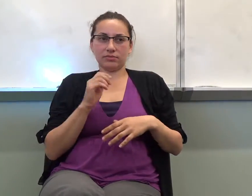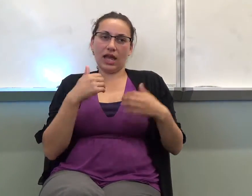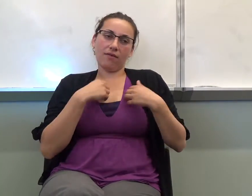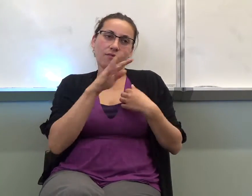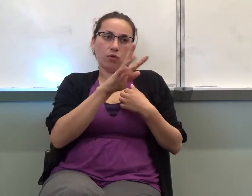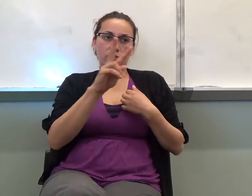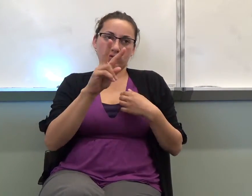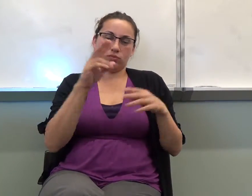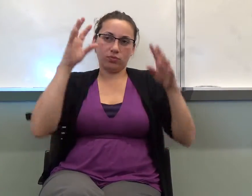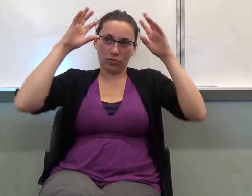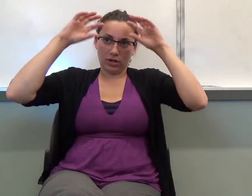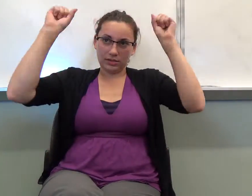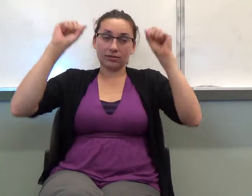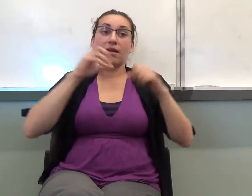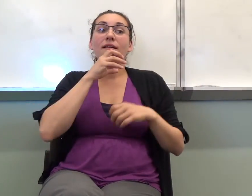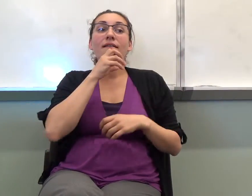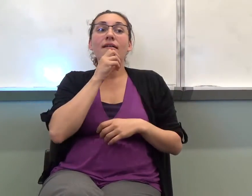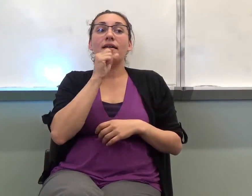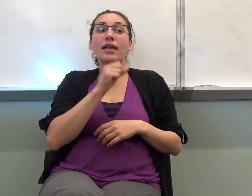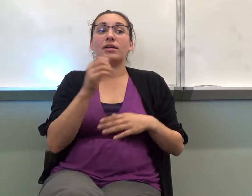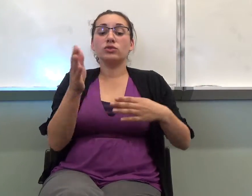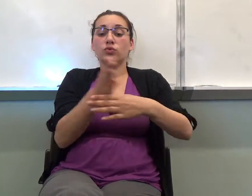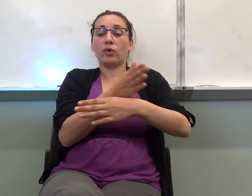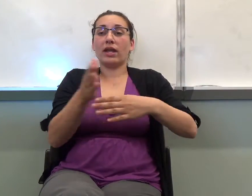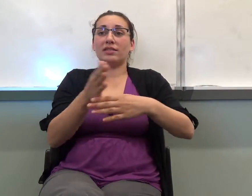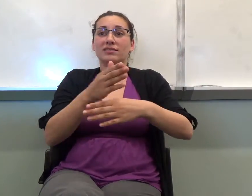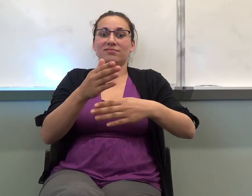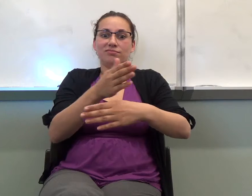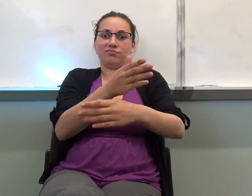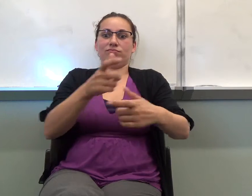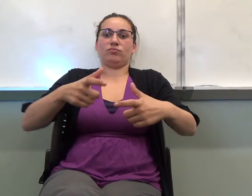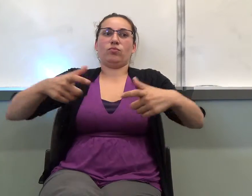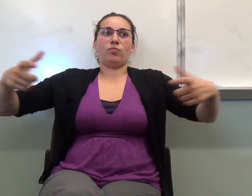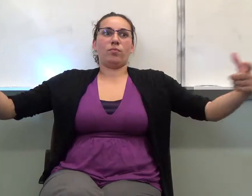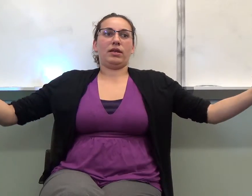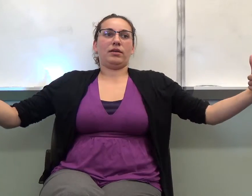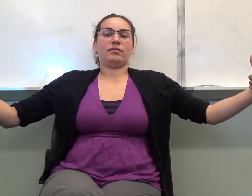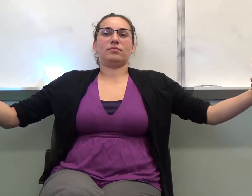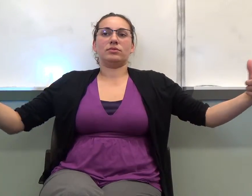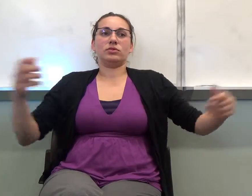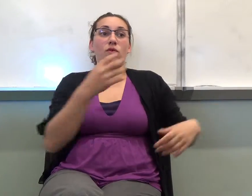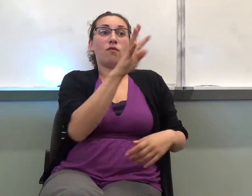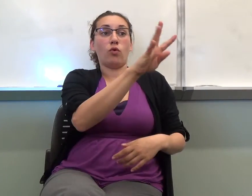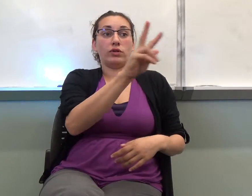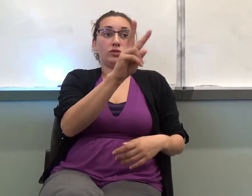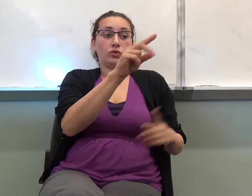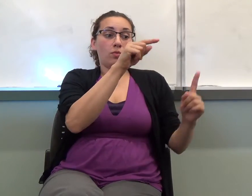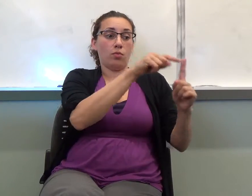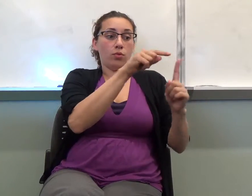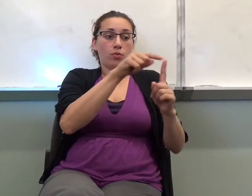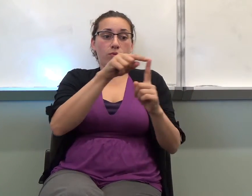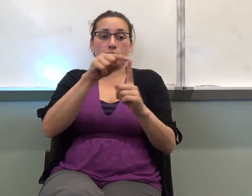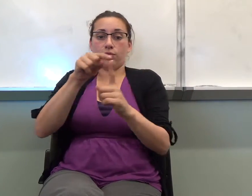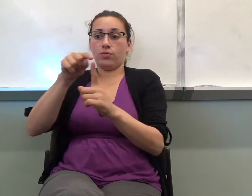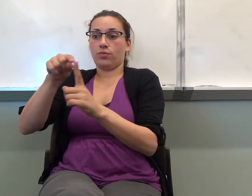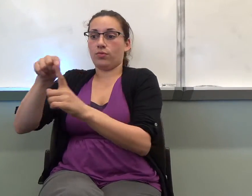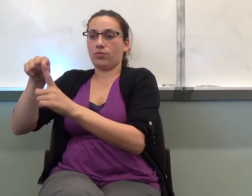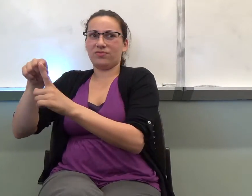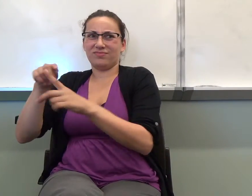range is quite big. And 42 points, you plot 42 points on a graph and people are going to laugh at you. You say, what